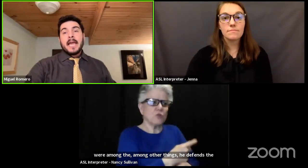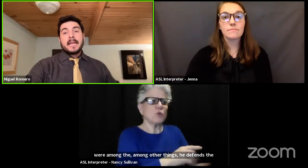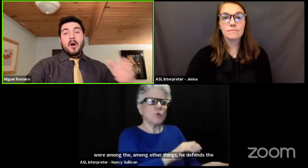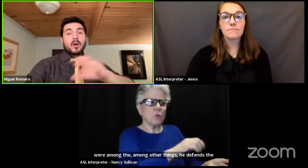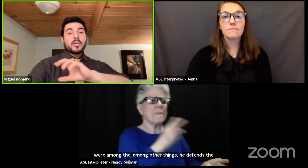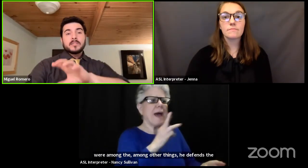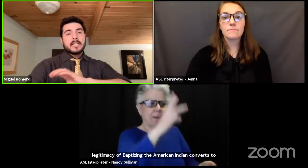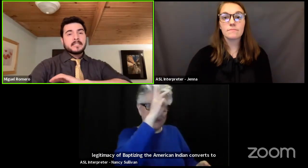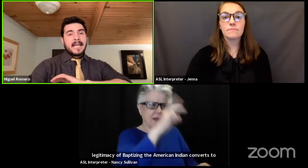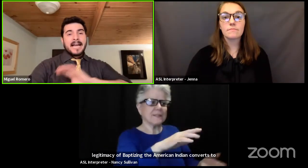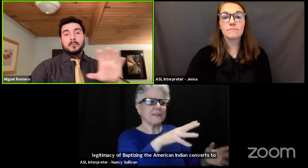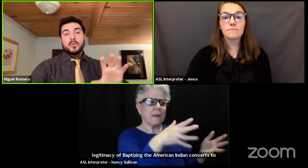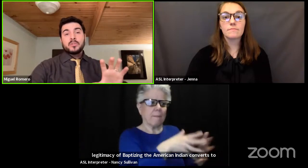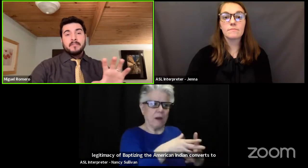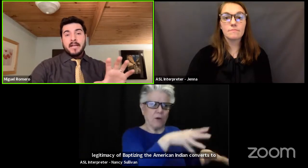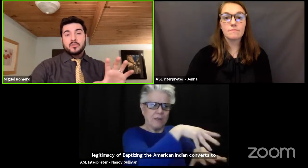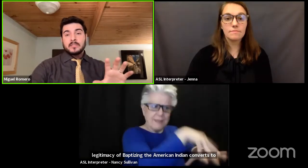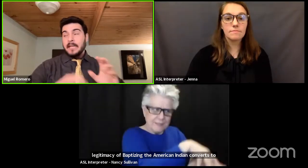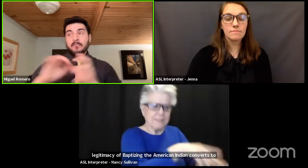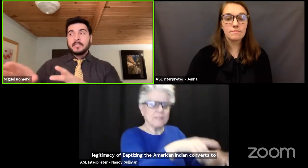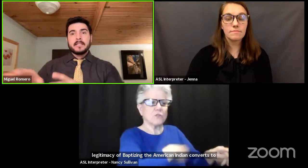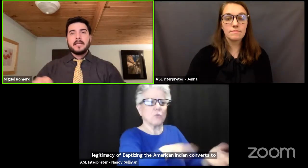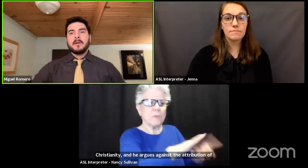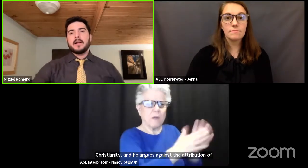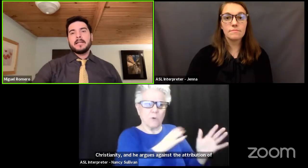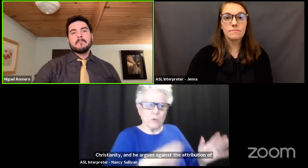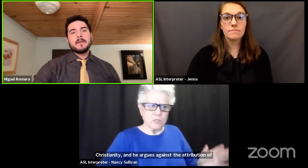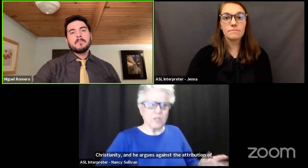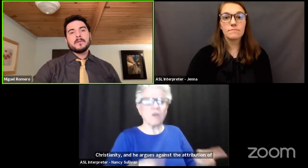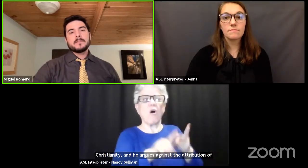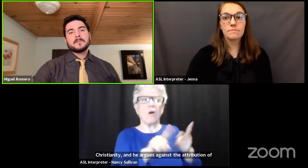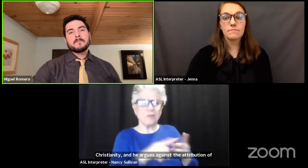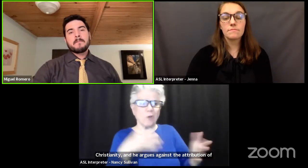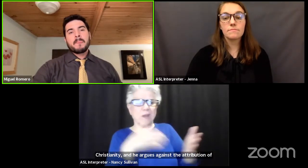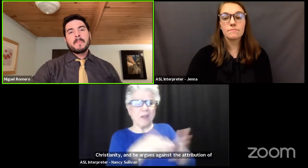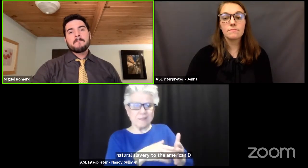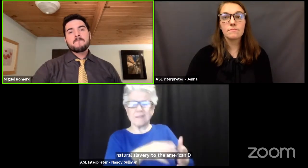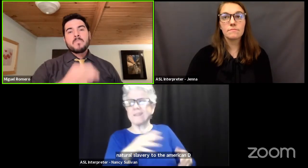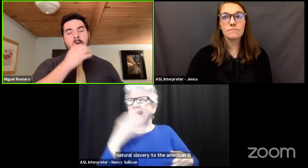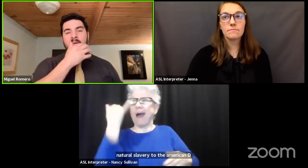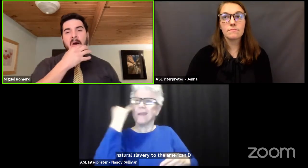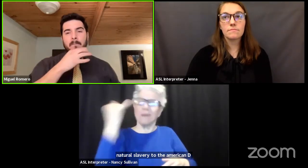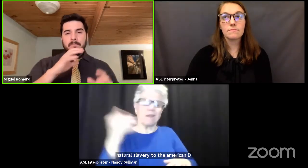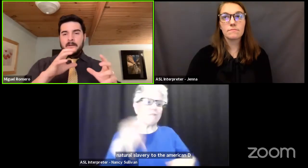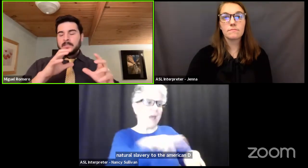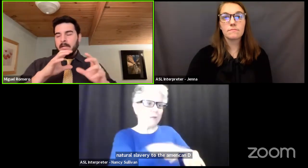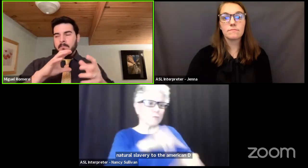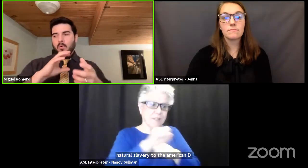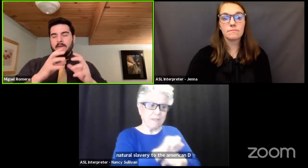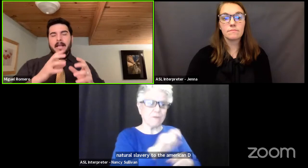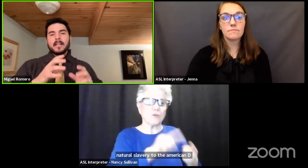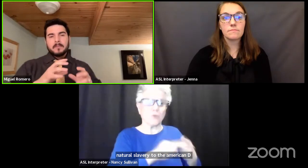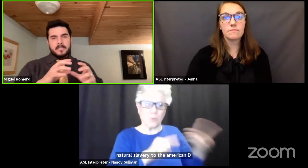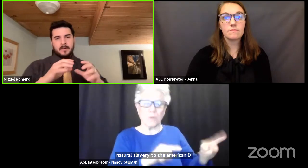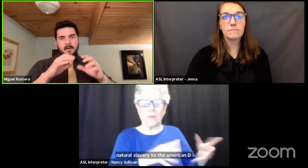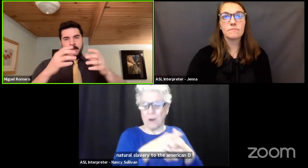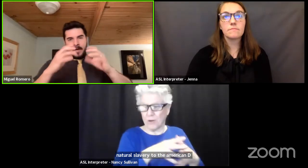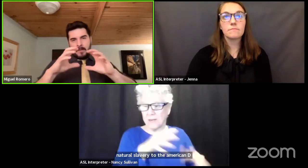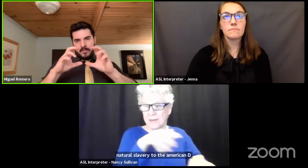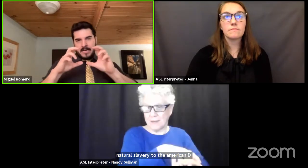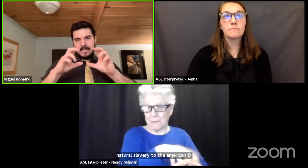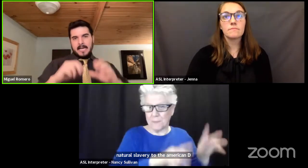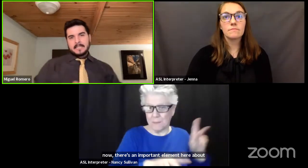Christianity, and he argues against the attribution of natural slavery to the Amerindian peoples. Now, there's an important element